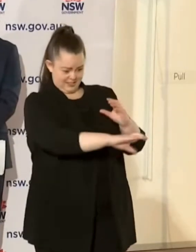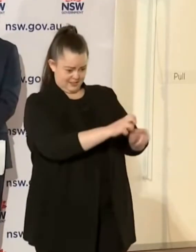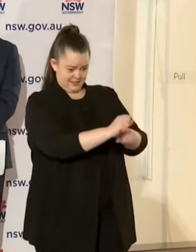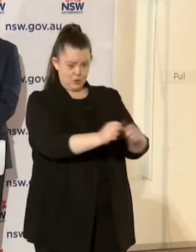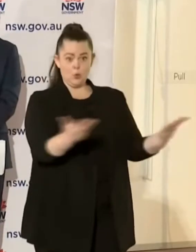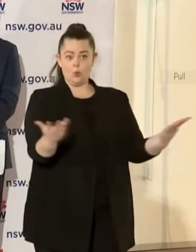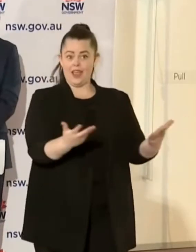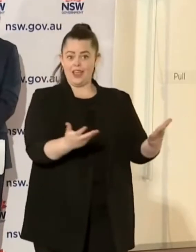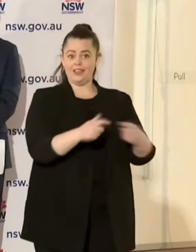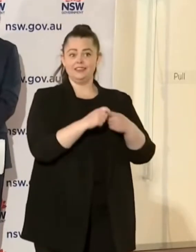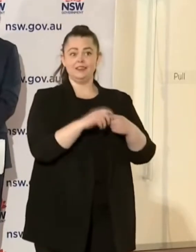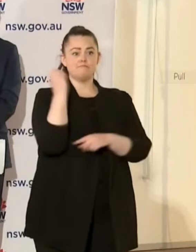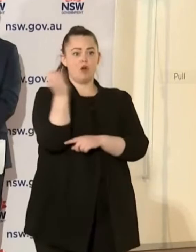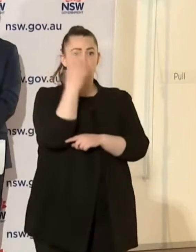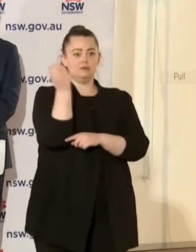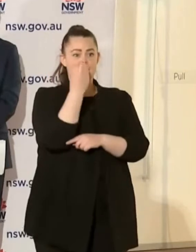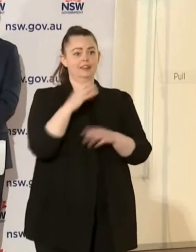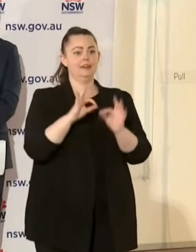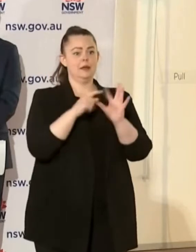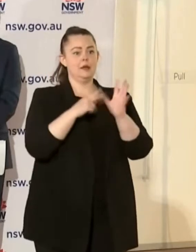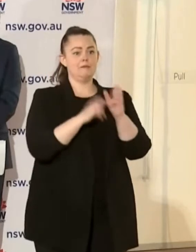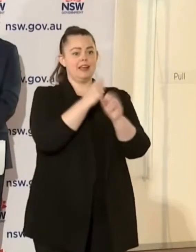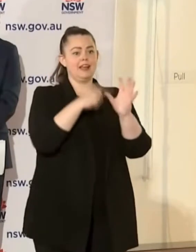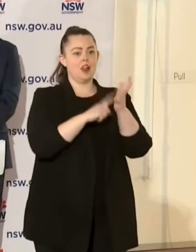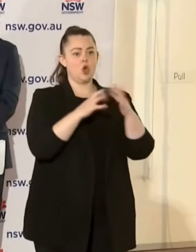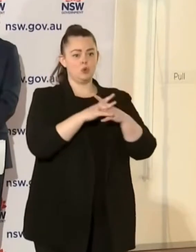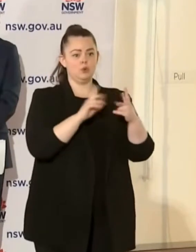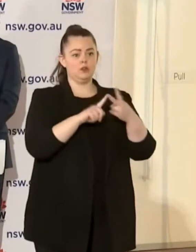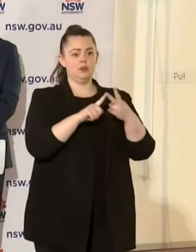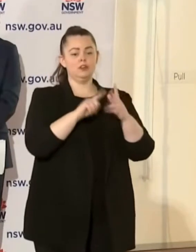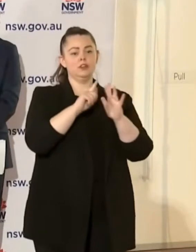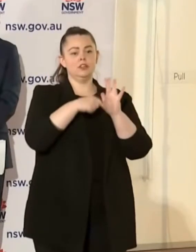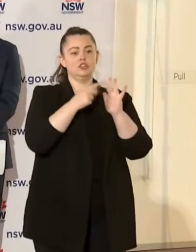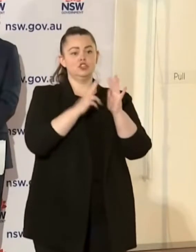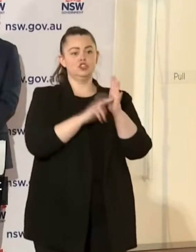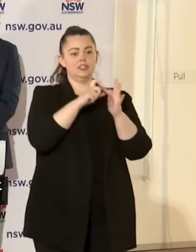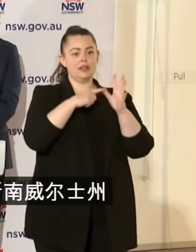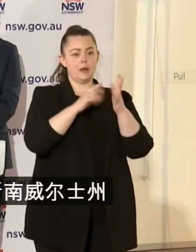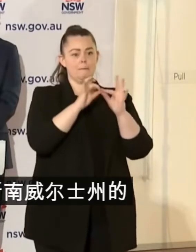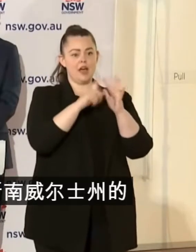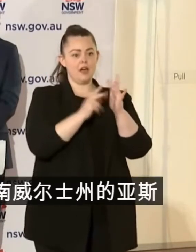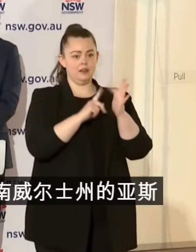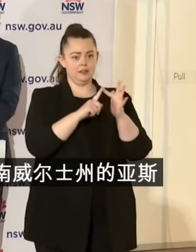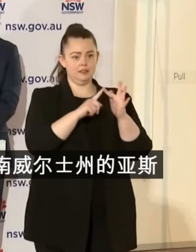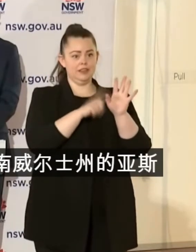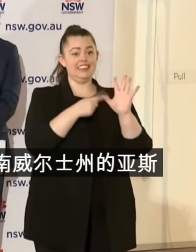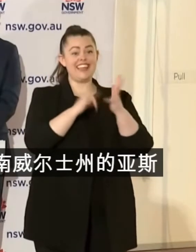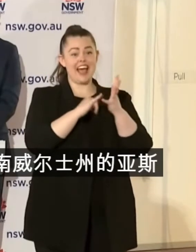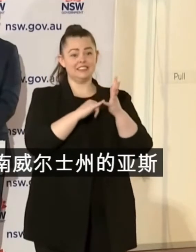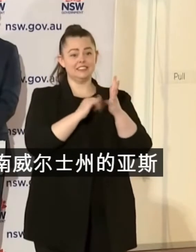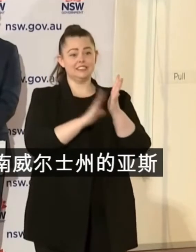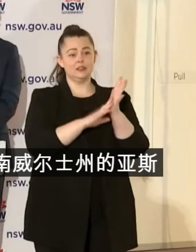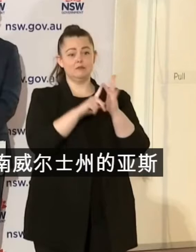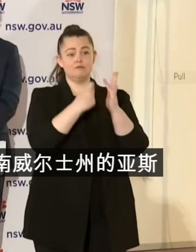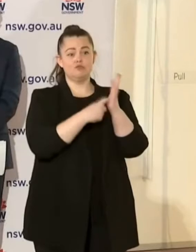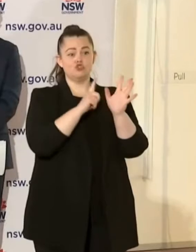included in Byron Bay and Bangalore, in Jindabyne, Harden, Maruya and Yass in southern New South